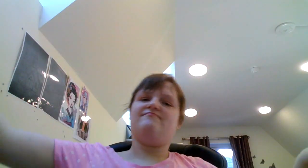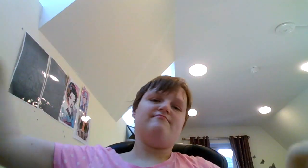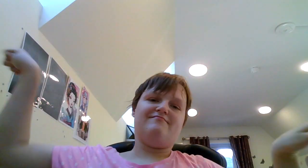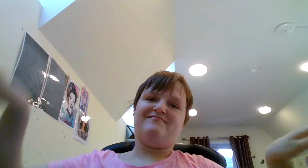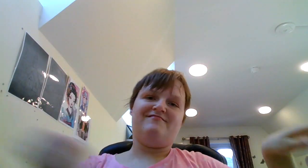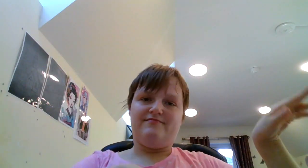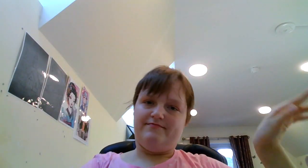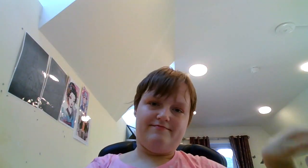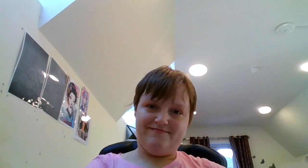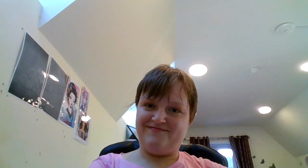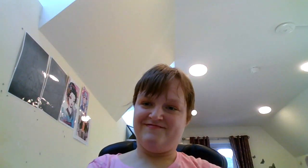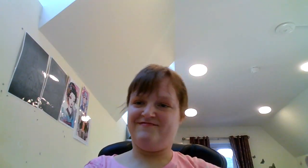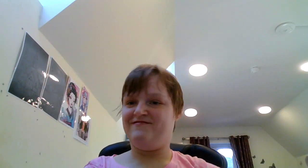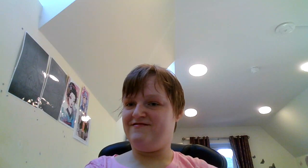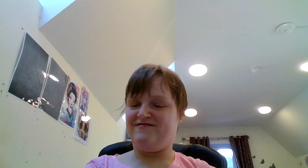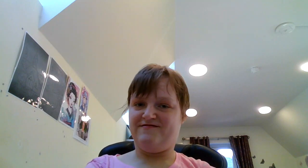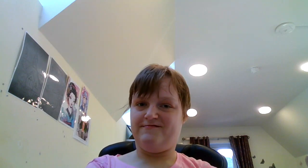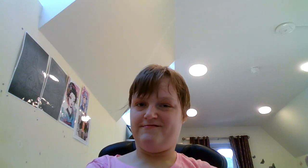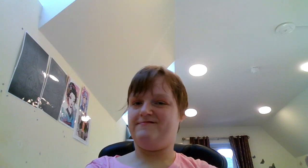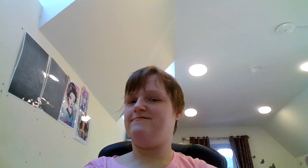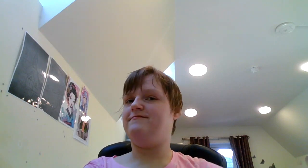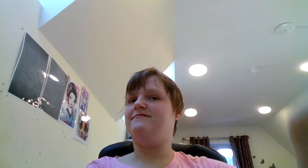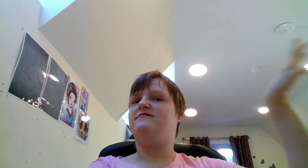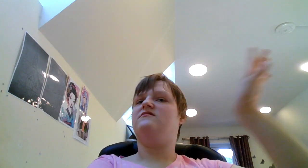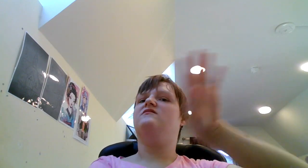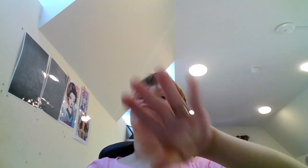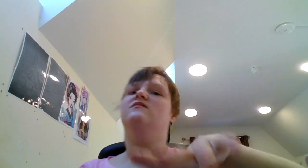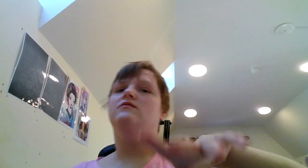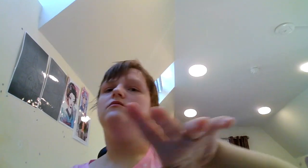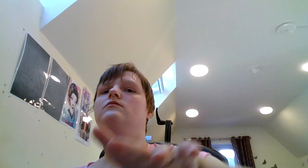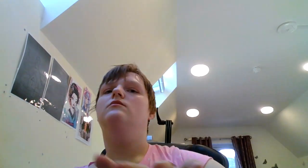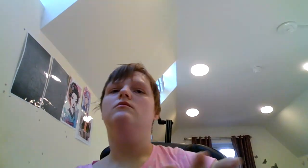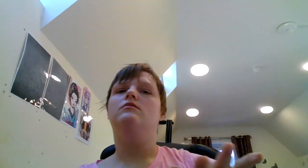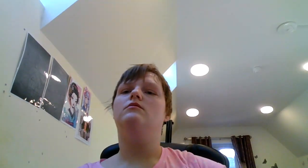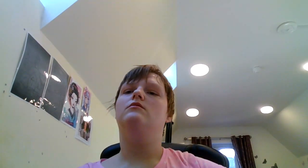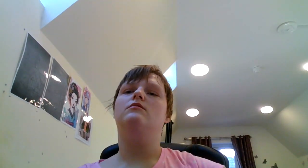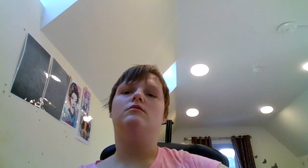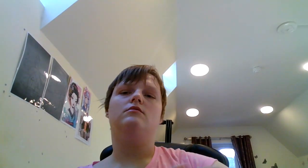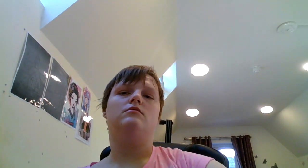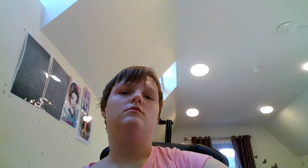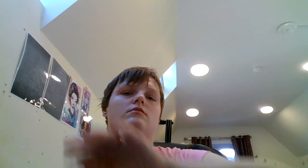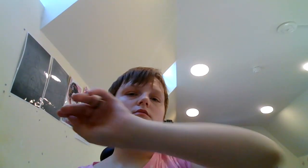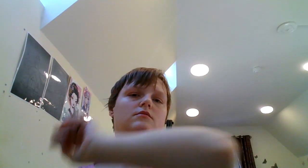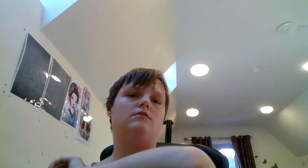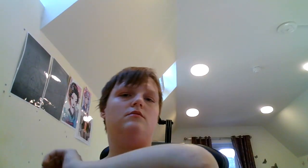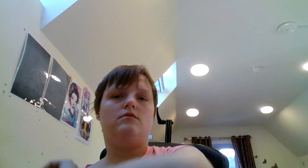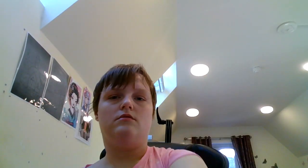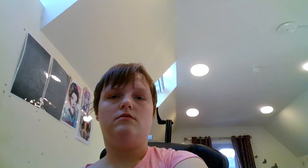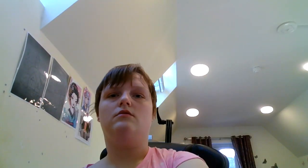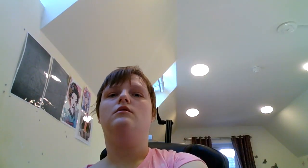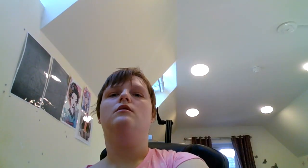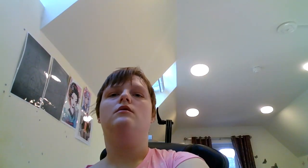November, they'd successfully treated a dog with diabetes with their insulin extract for 70